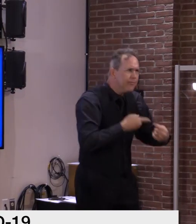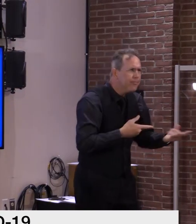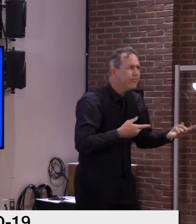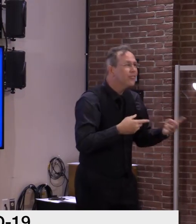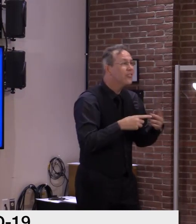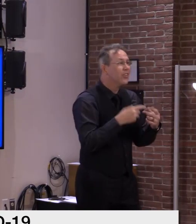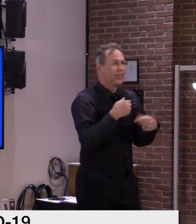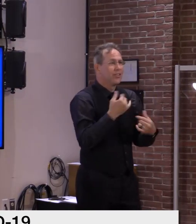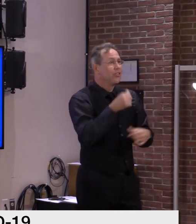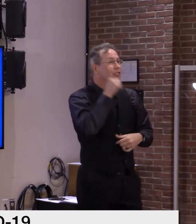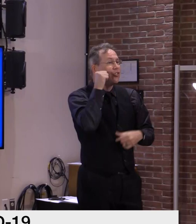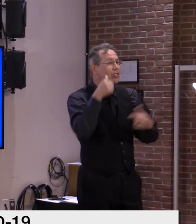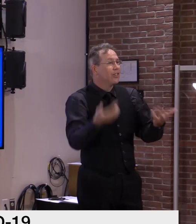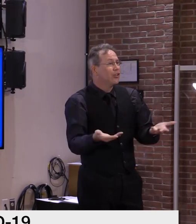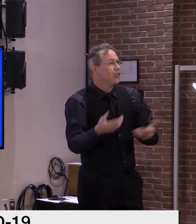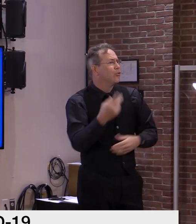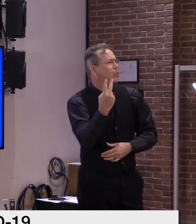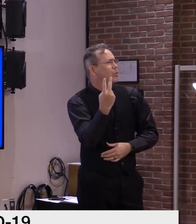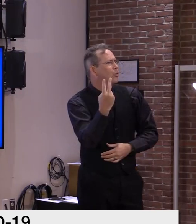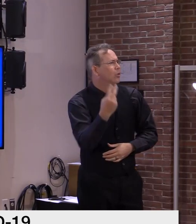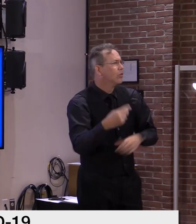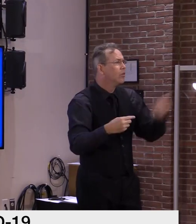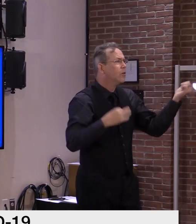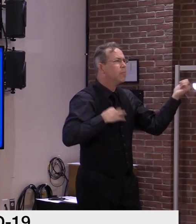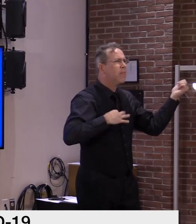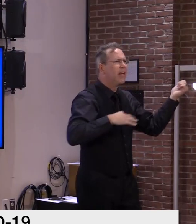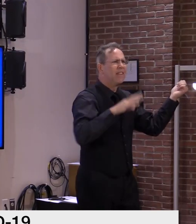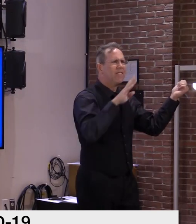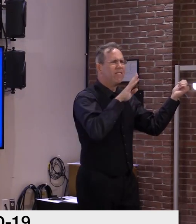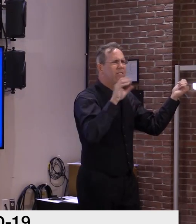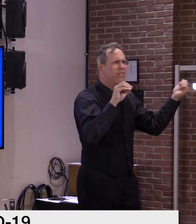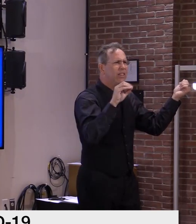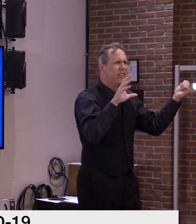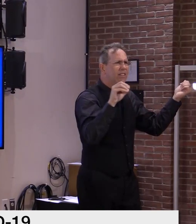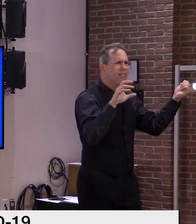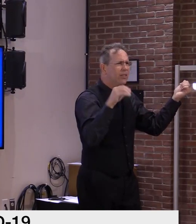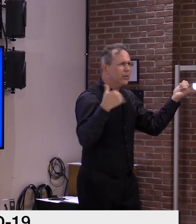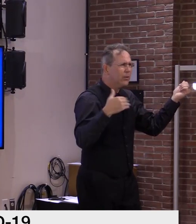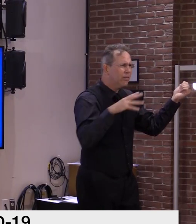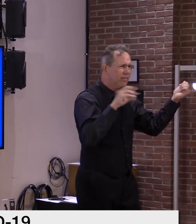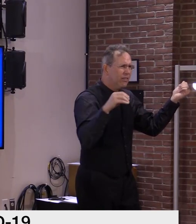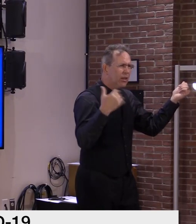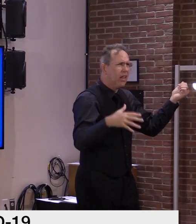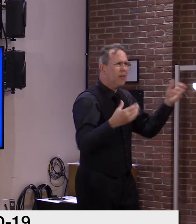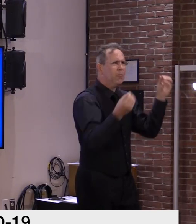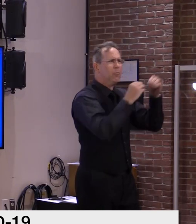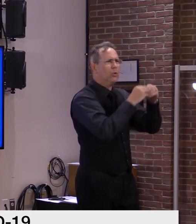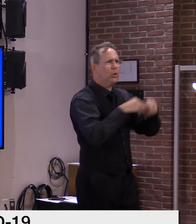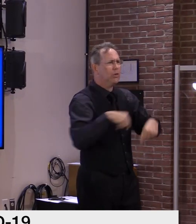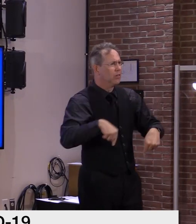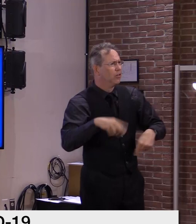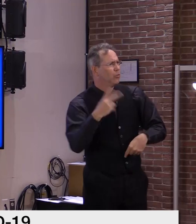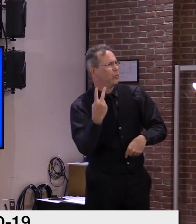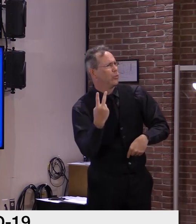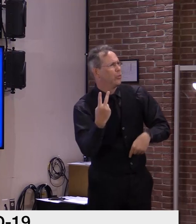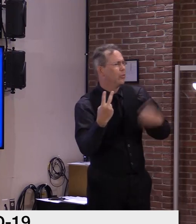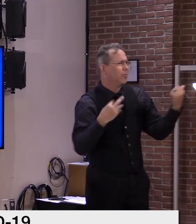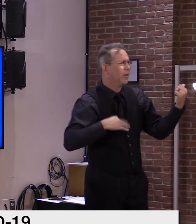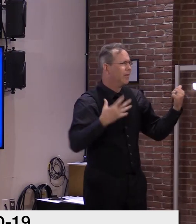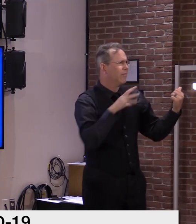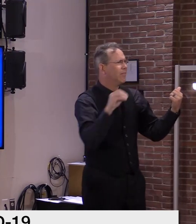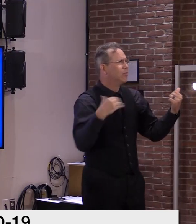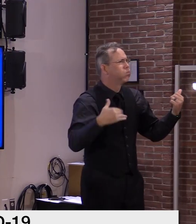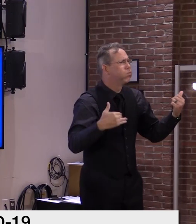had 50. And Maine health officials are noting that the increase is being driven by unvaccinated individuals with a